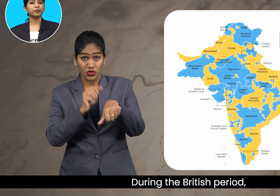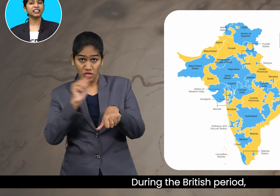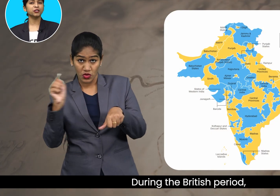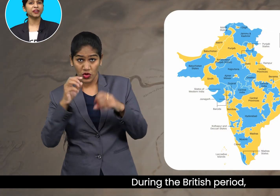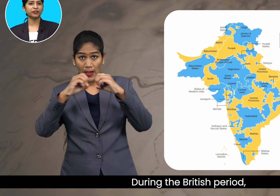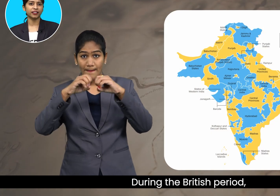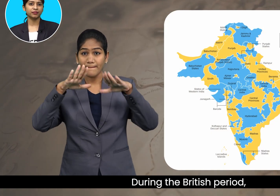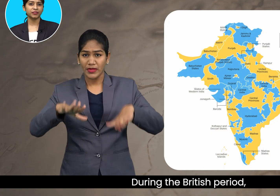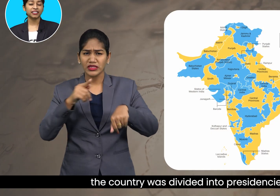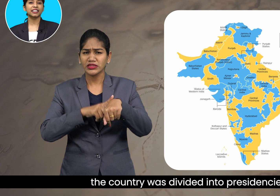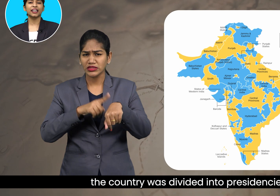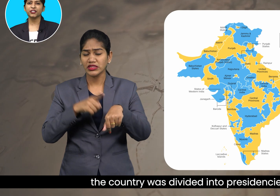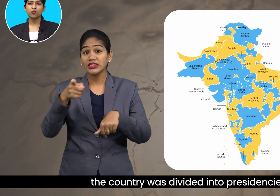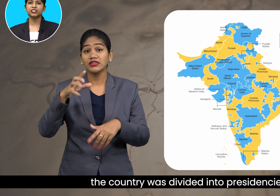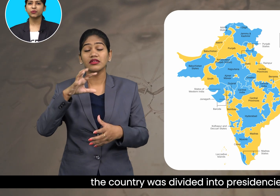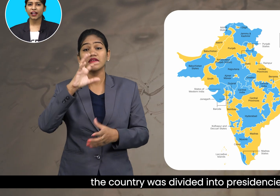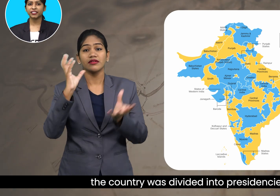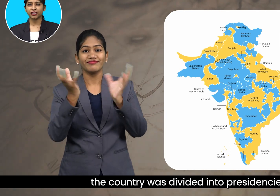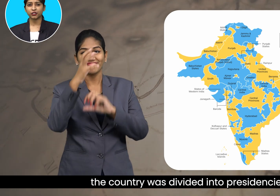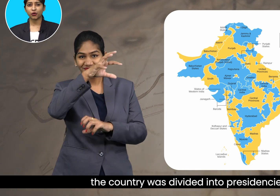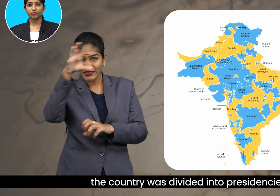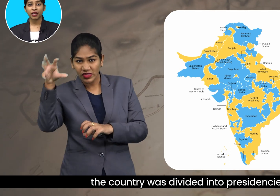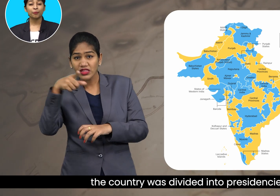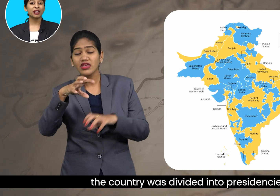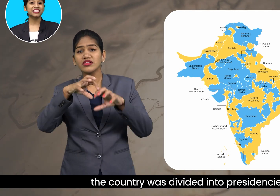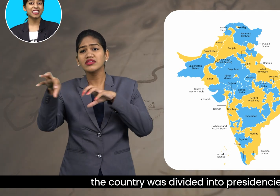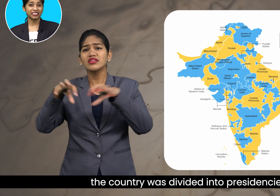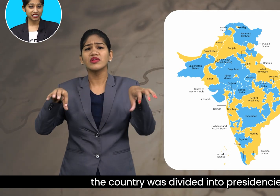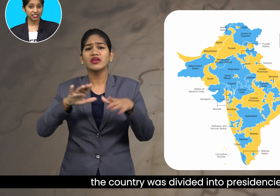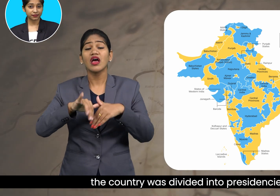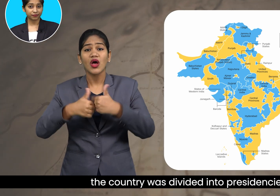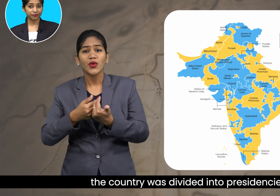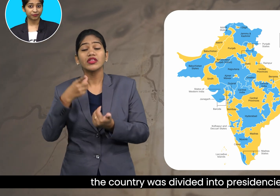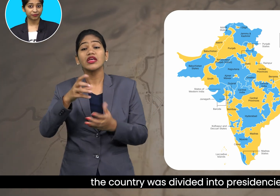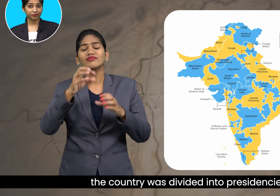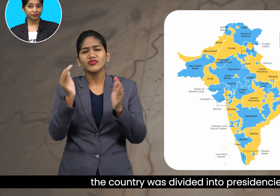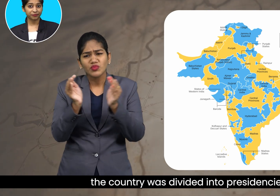During the British period, the country was divided into presidencies